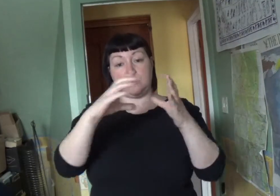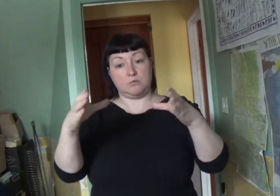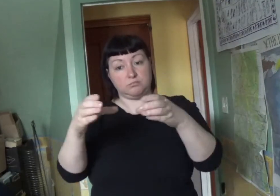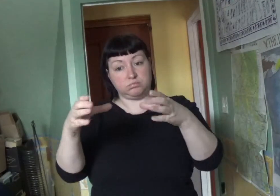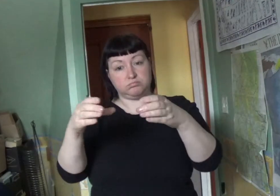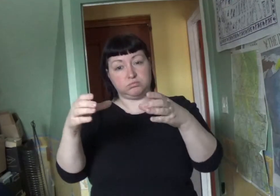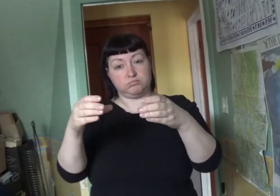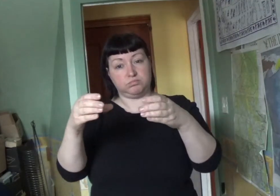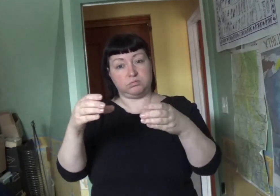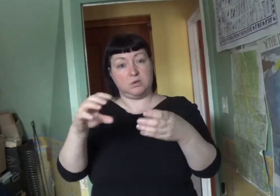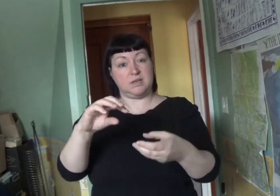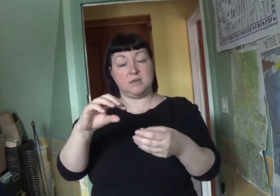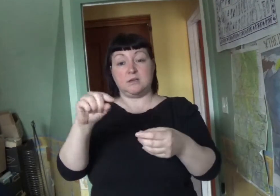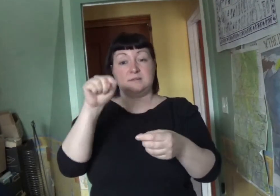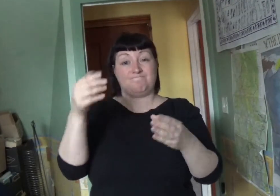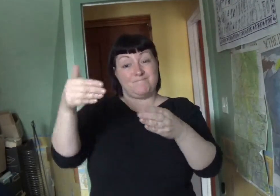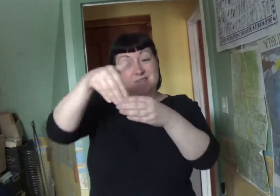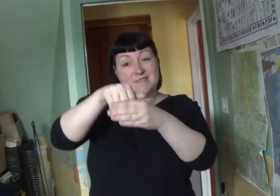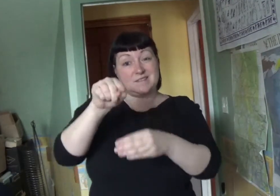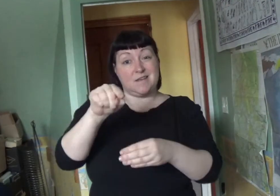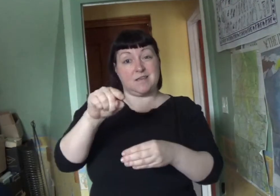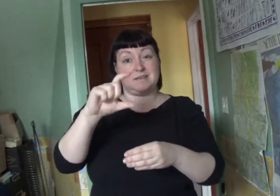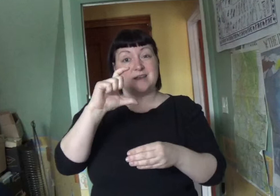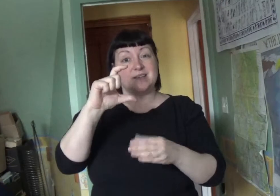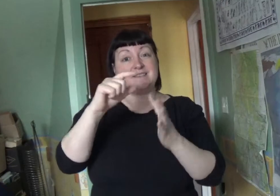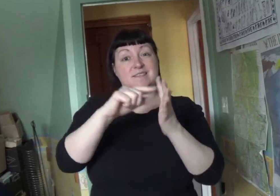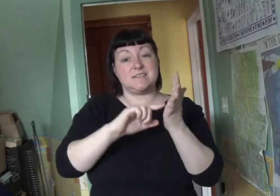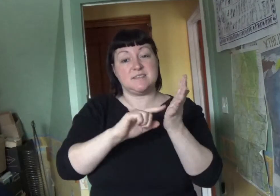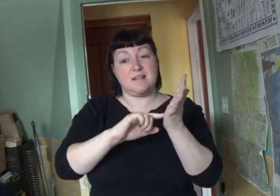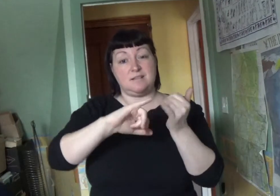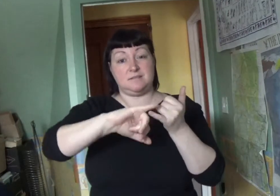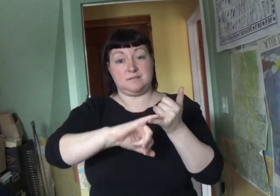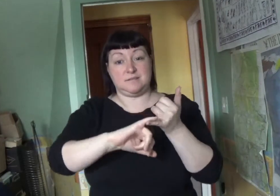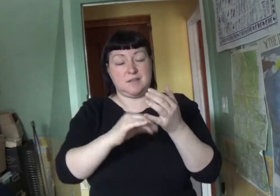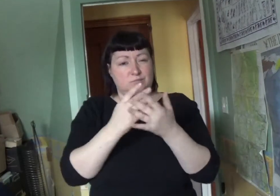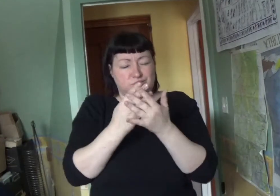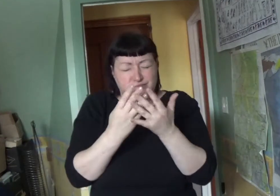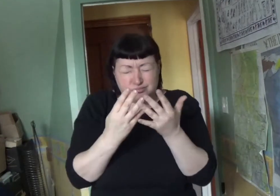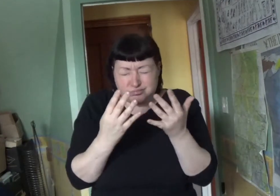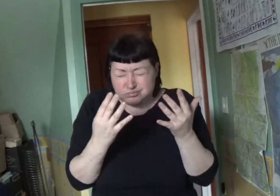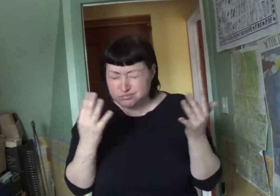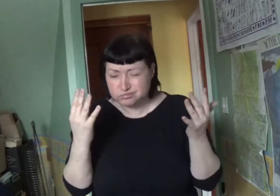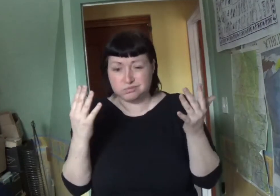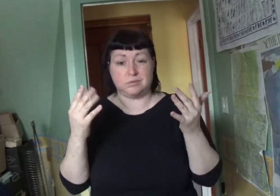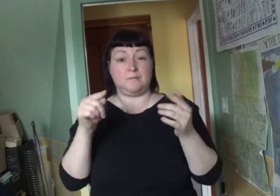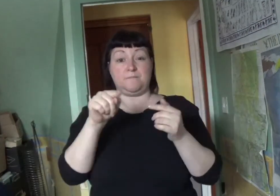and those cells, just like our toe cell that we drew out in the corner, they also need oxygen, nutrients, and have